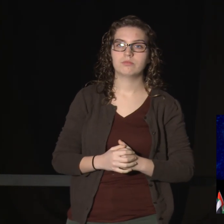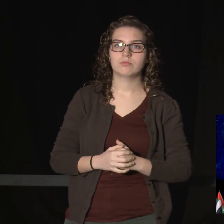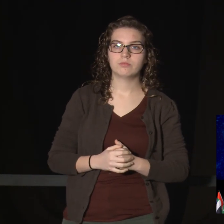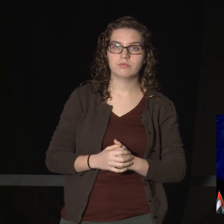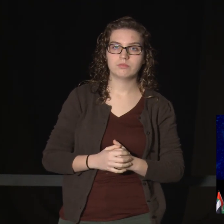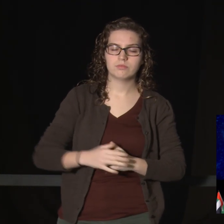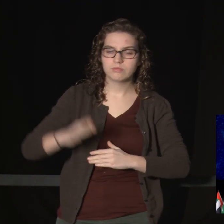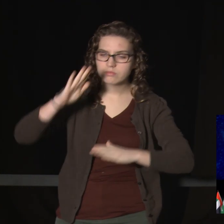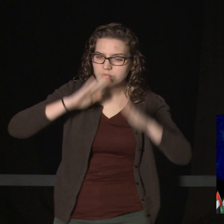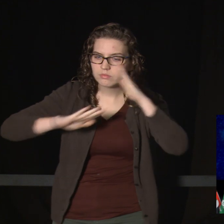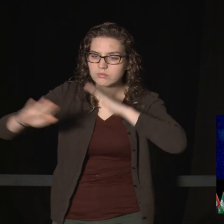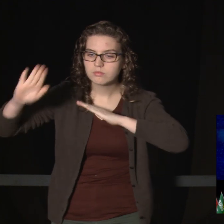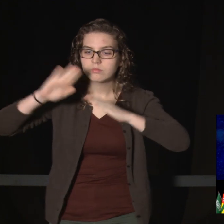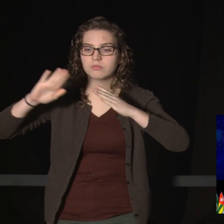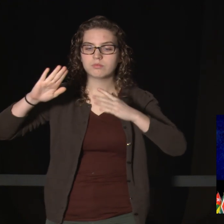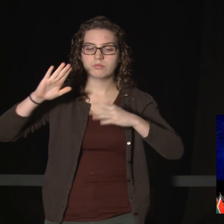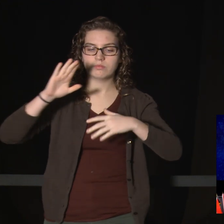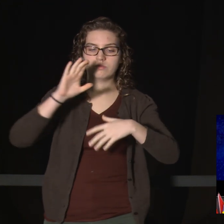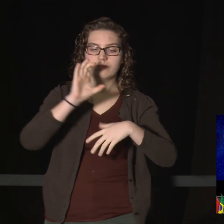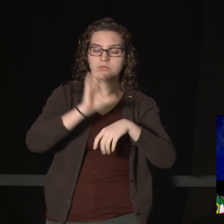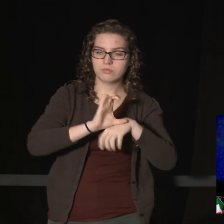Havoc, church,